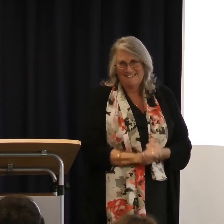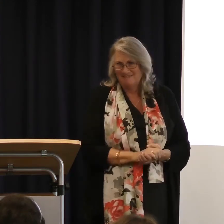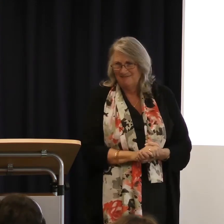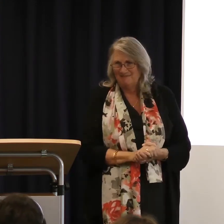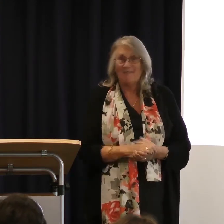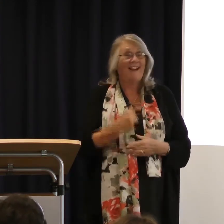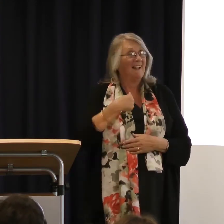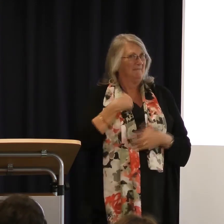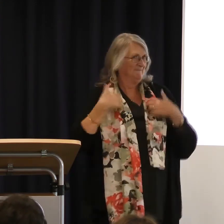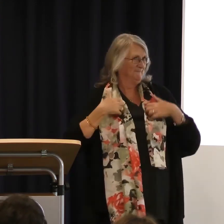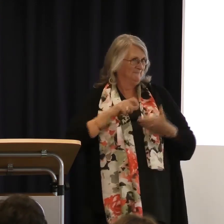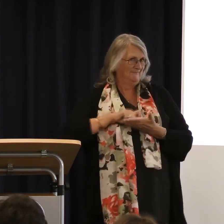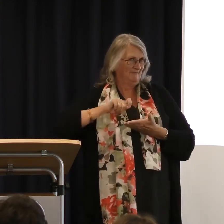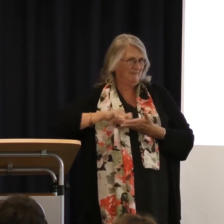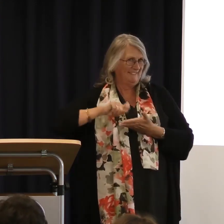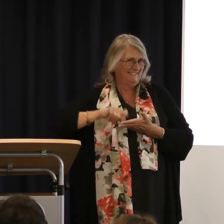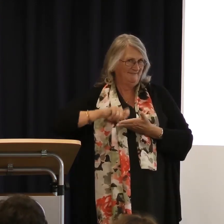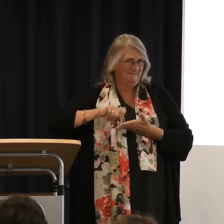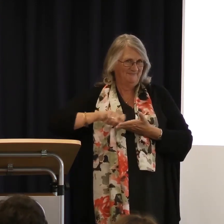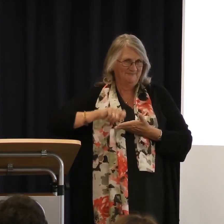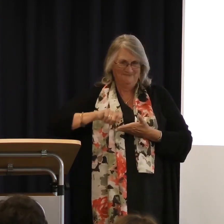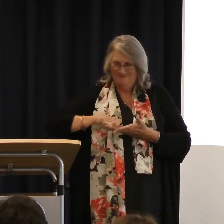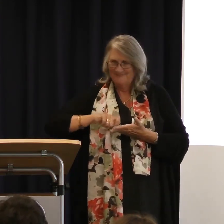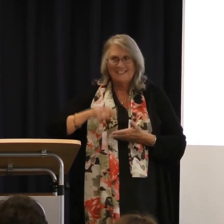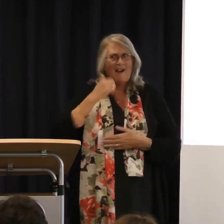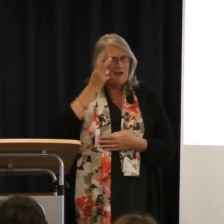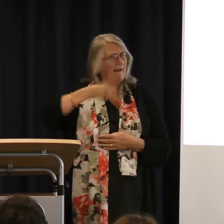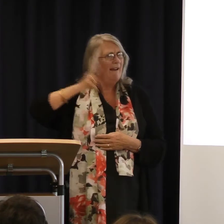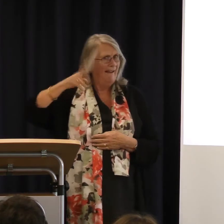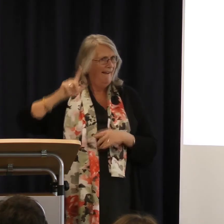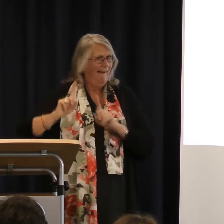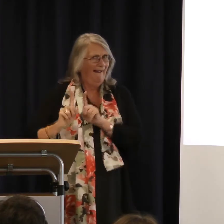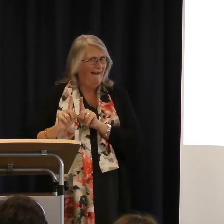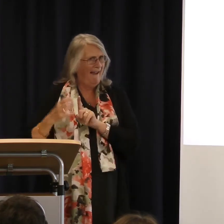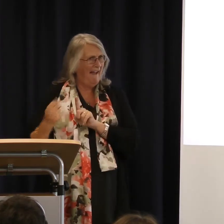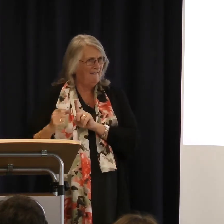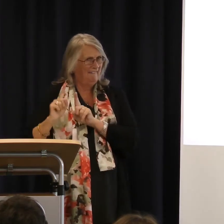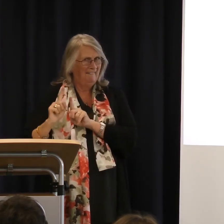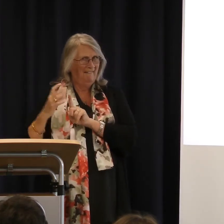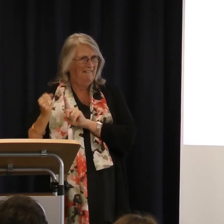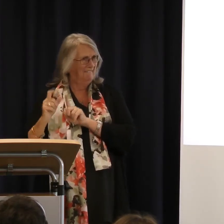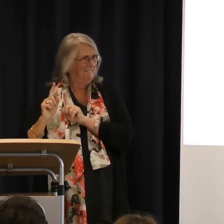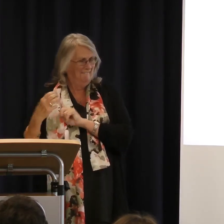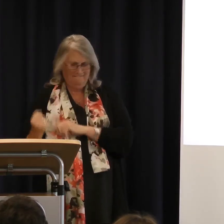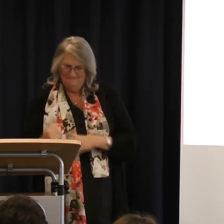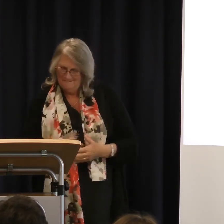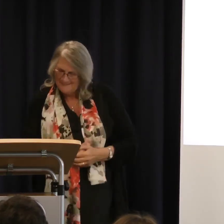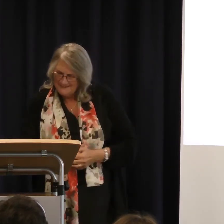was, of course, John. I was pretty excited. I was the secretary, and I would always sit alongside